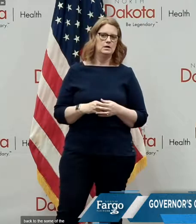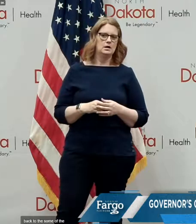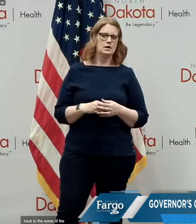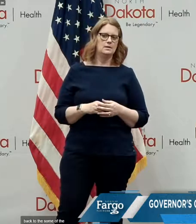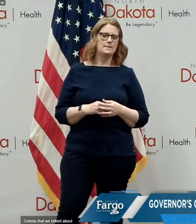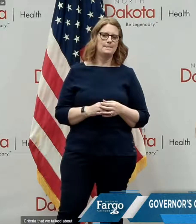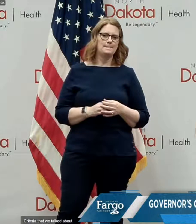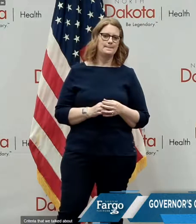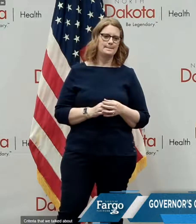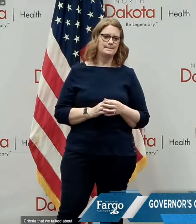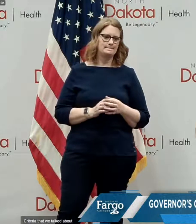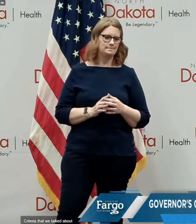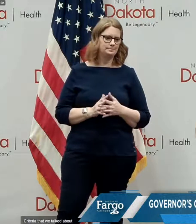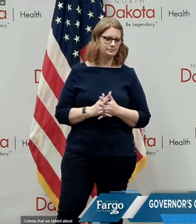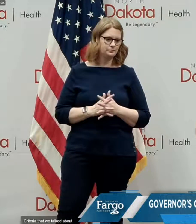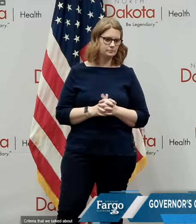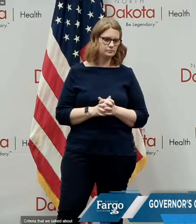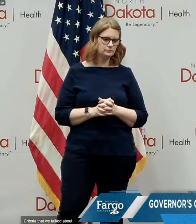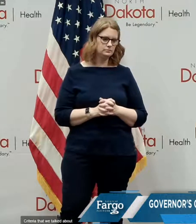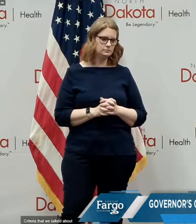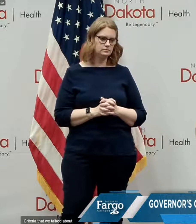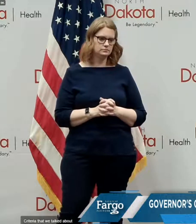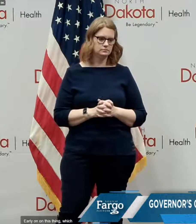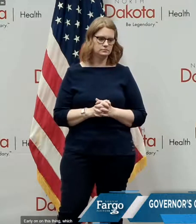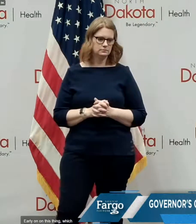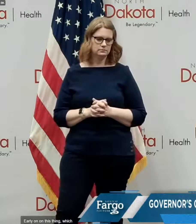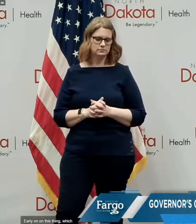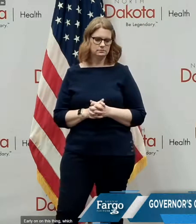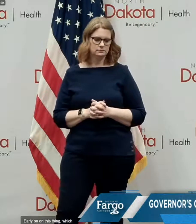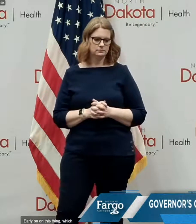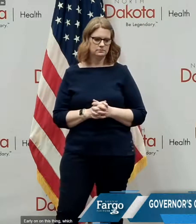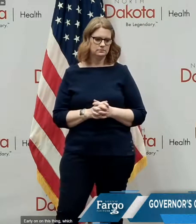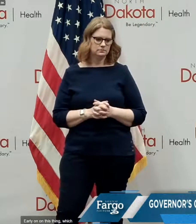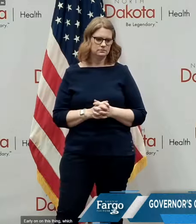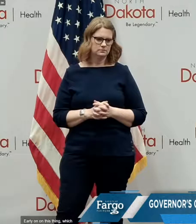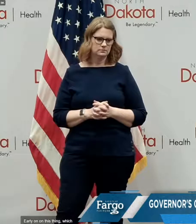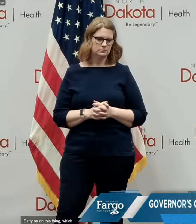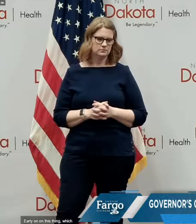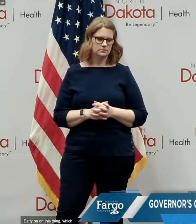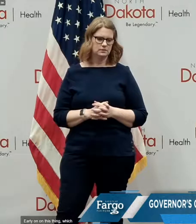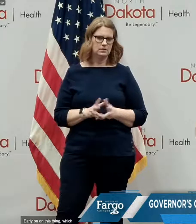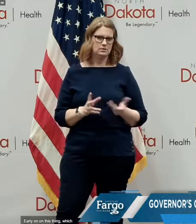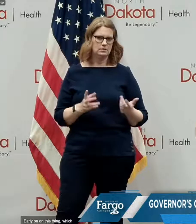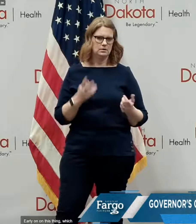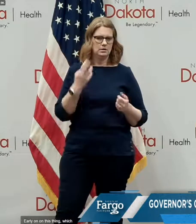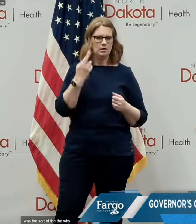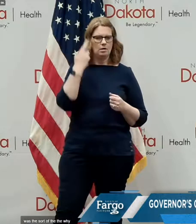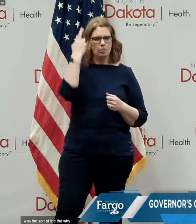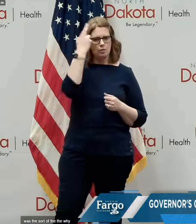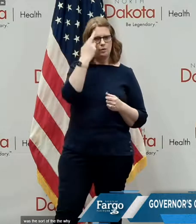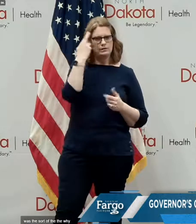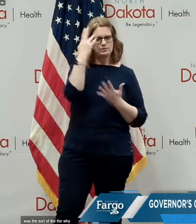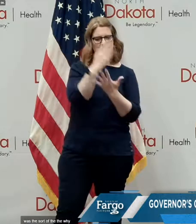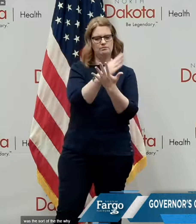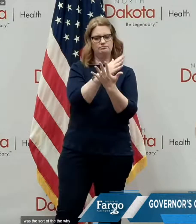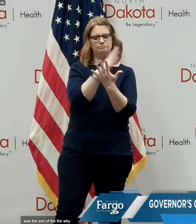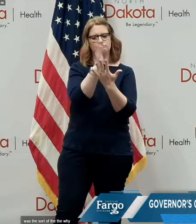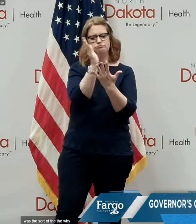early on this thing, which was the sort of the why that we did this,